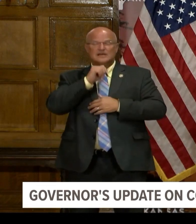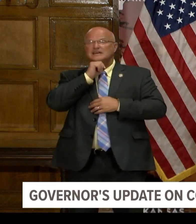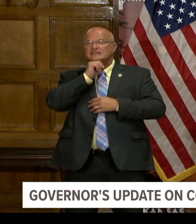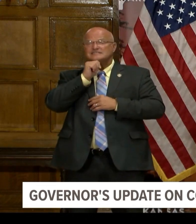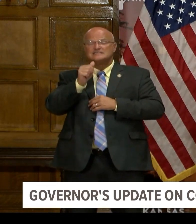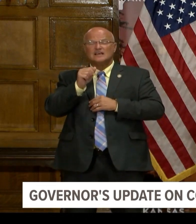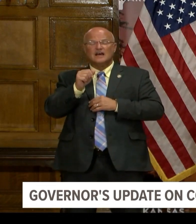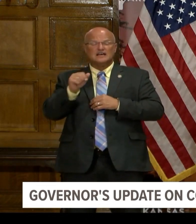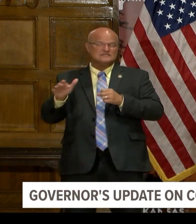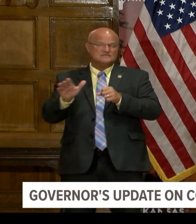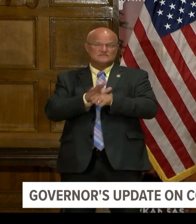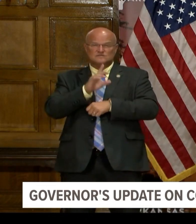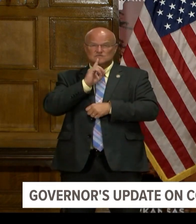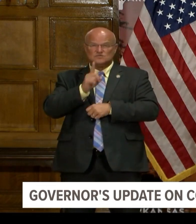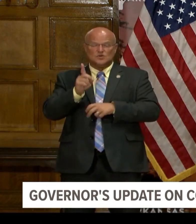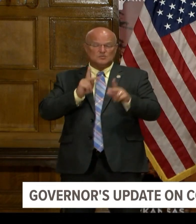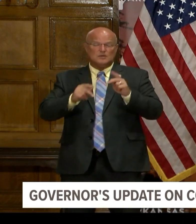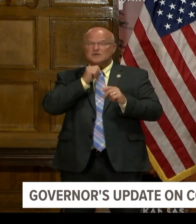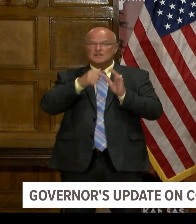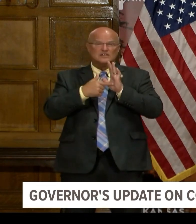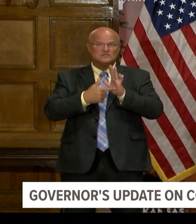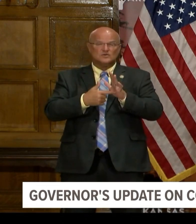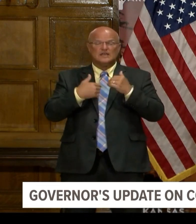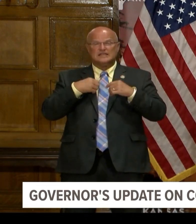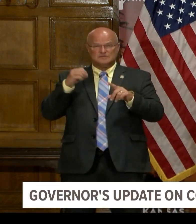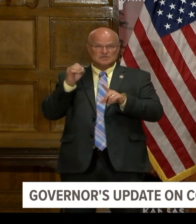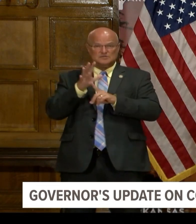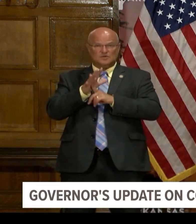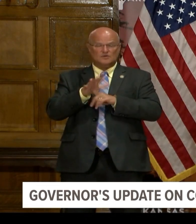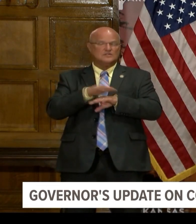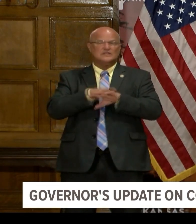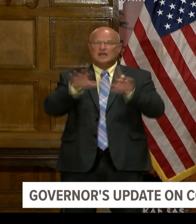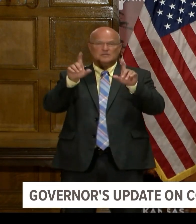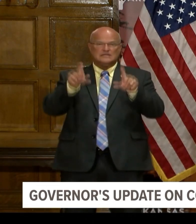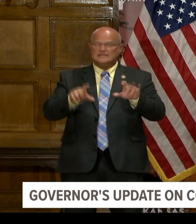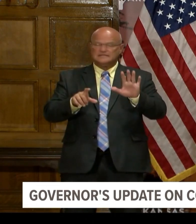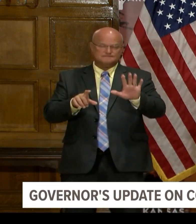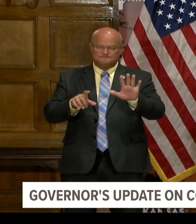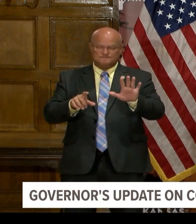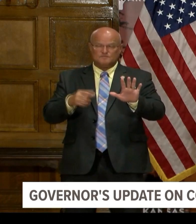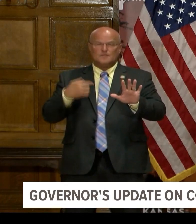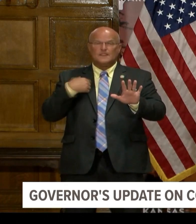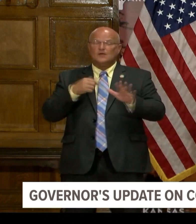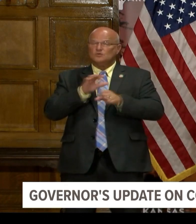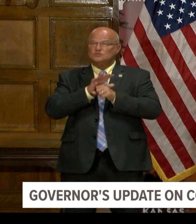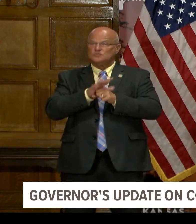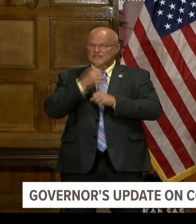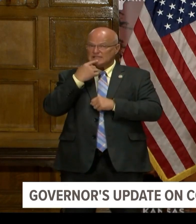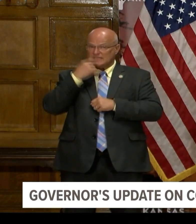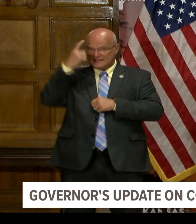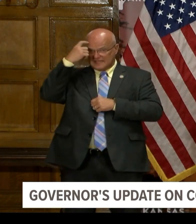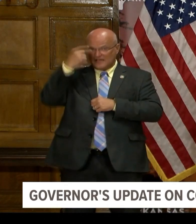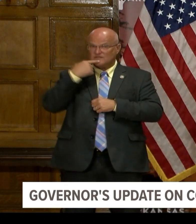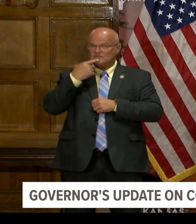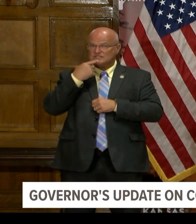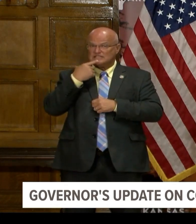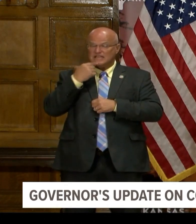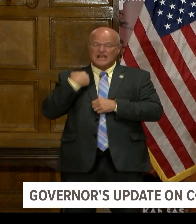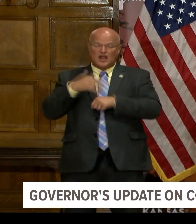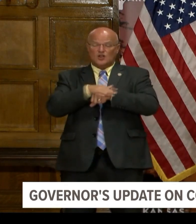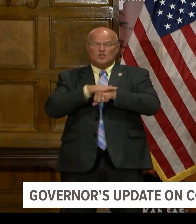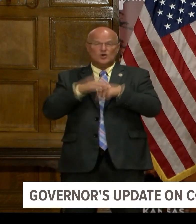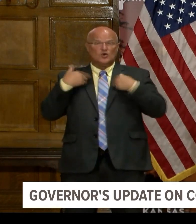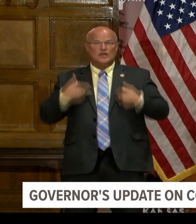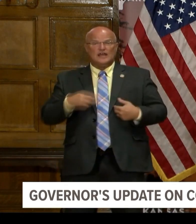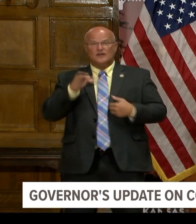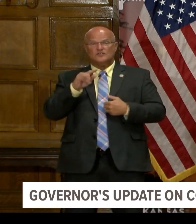that somebody who is not symptomatic and has been exposed should not be tested. We also are stressing, as the governor has said, our local health units are